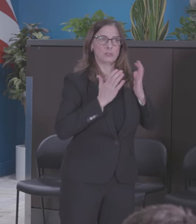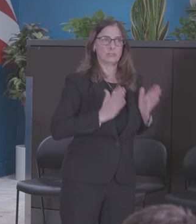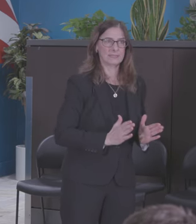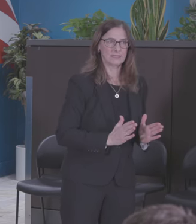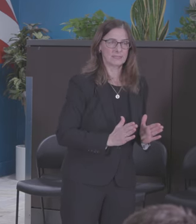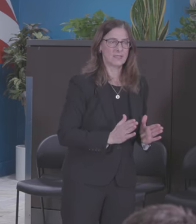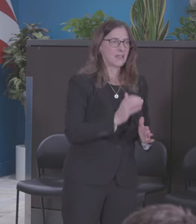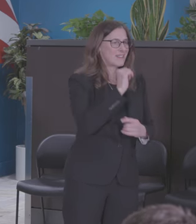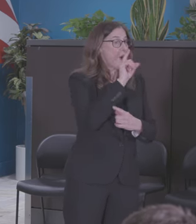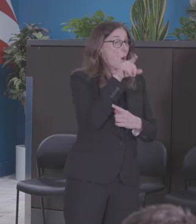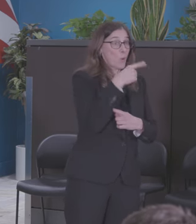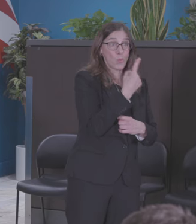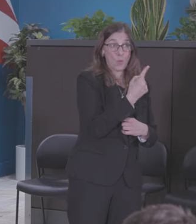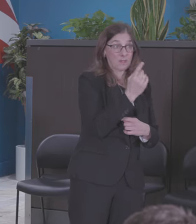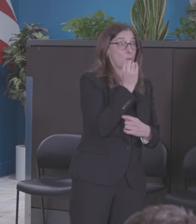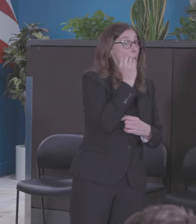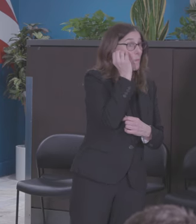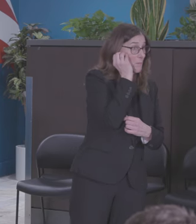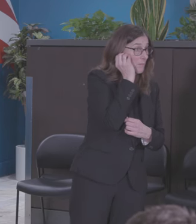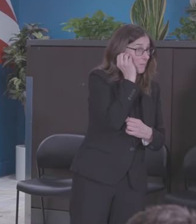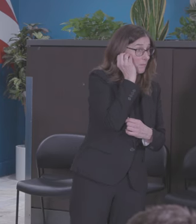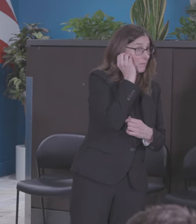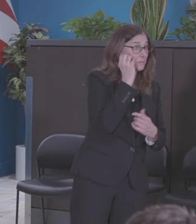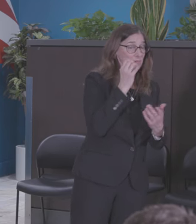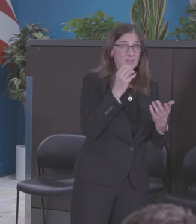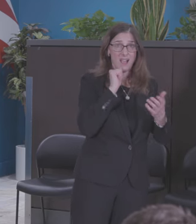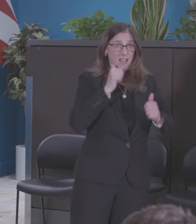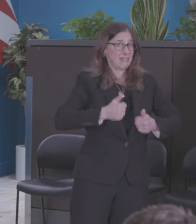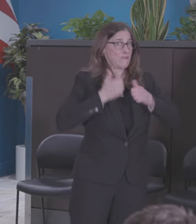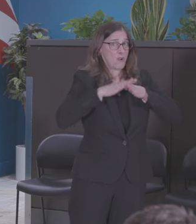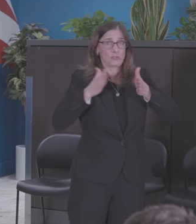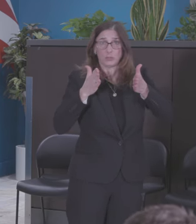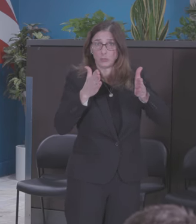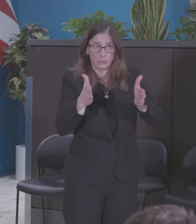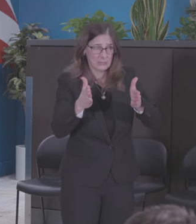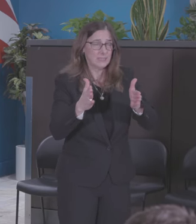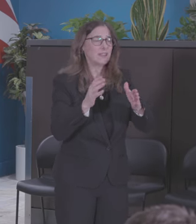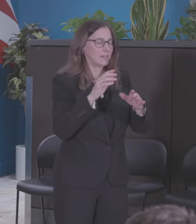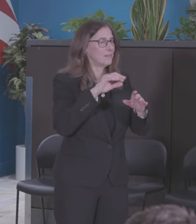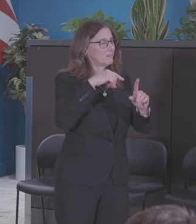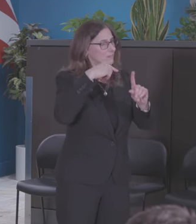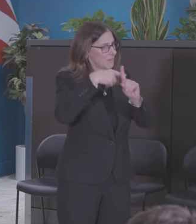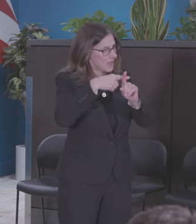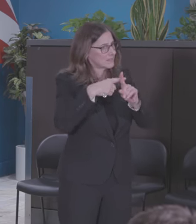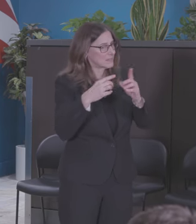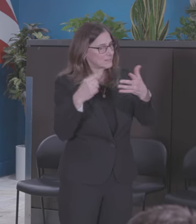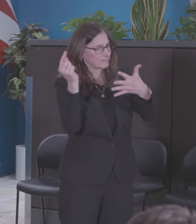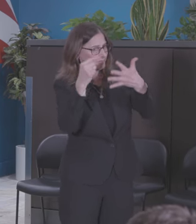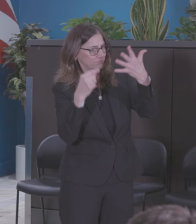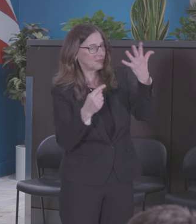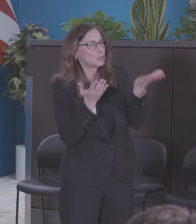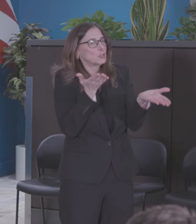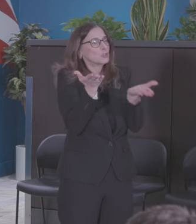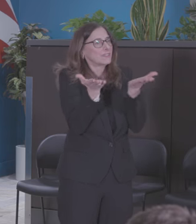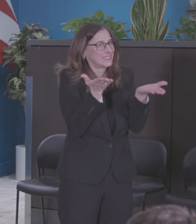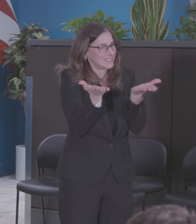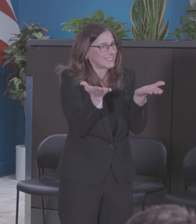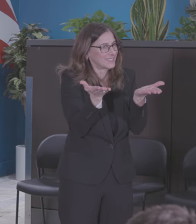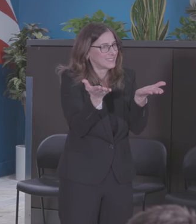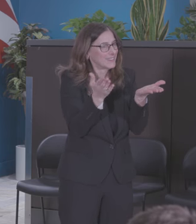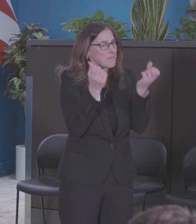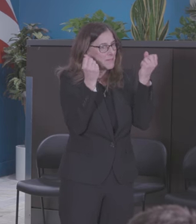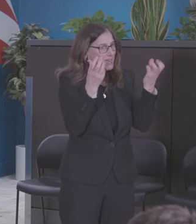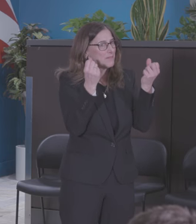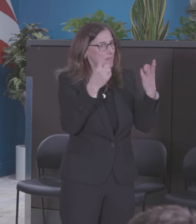the wraparound services that some of our veterans need. You know, we had a model of